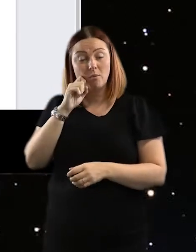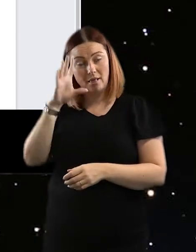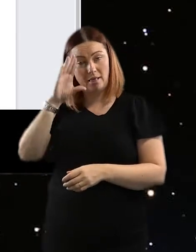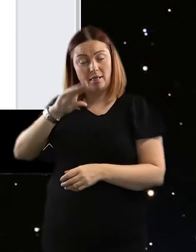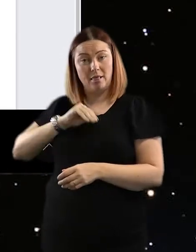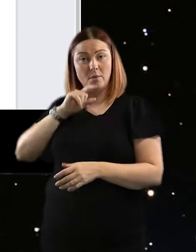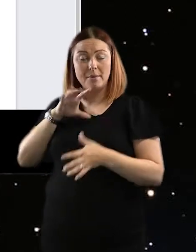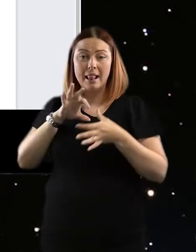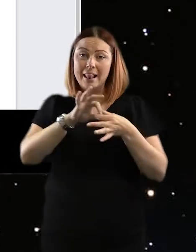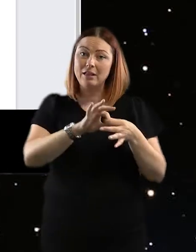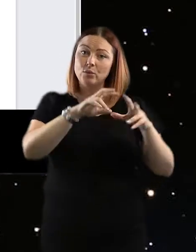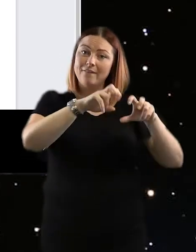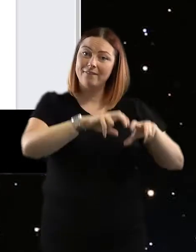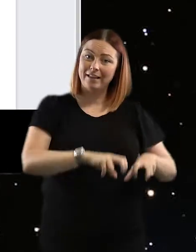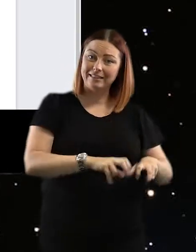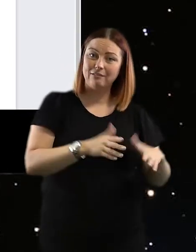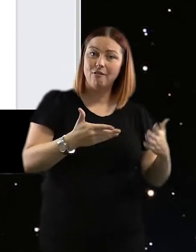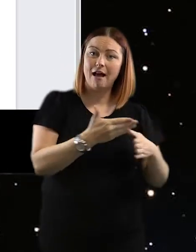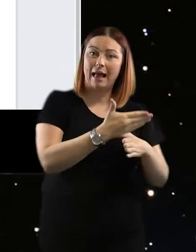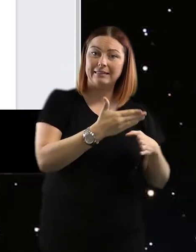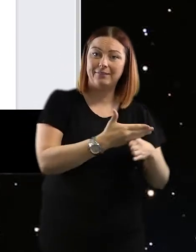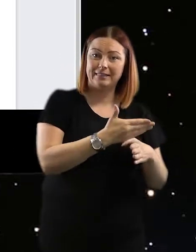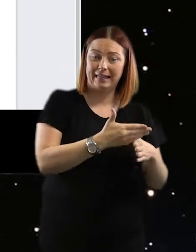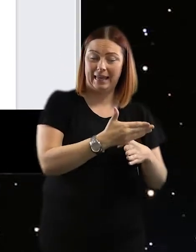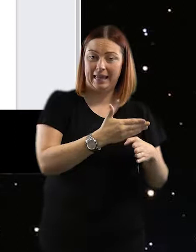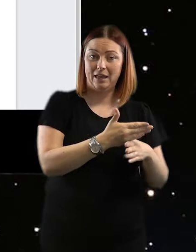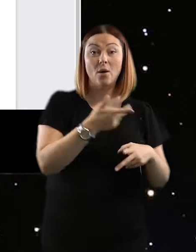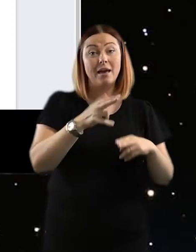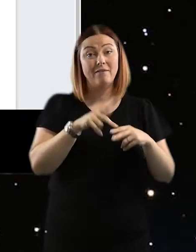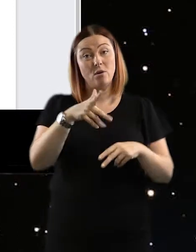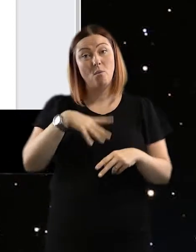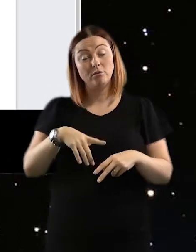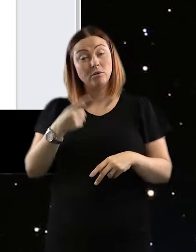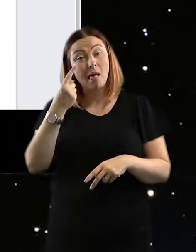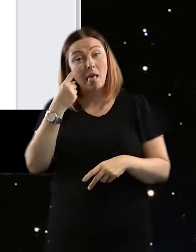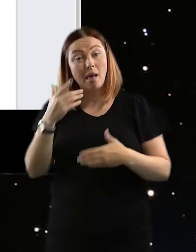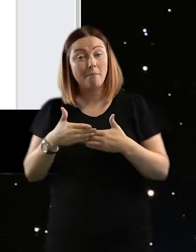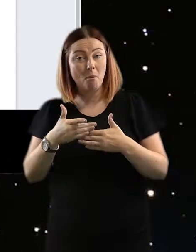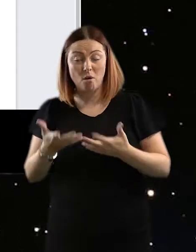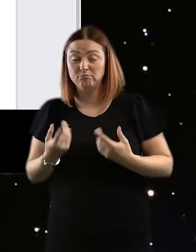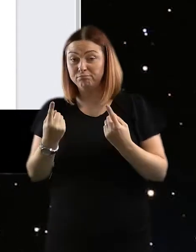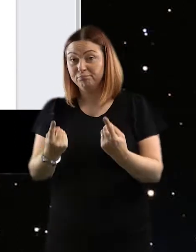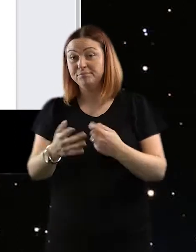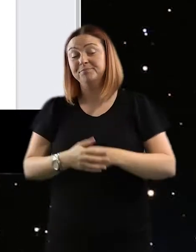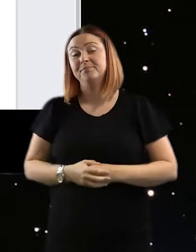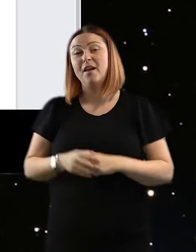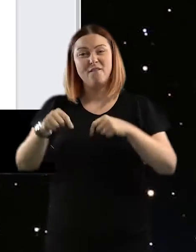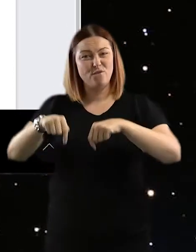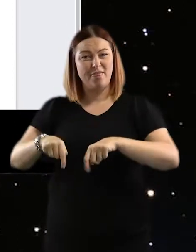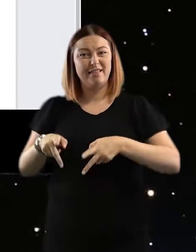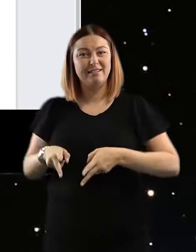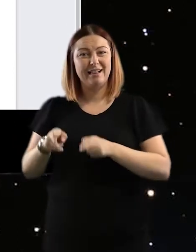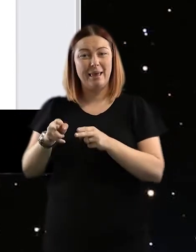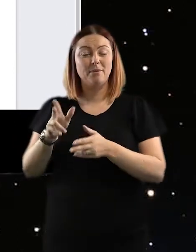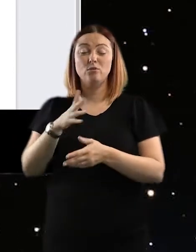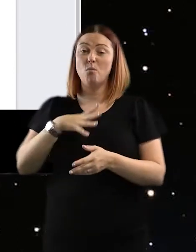to an investigation or an activity in some way. So if you wanted to explore those, please feel free. But again, for the purpose of this video, I